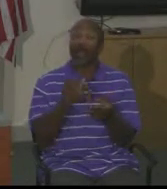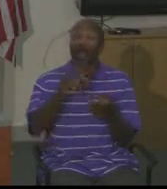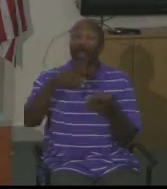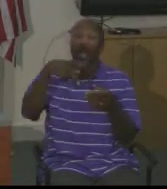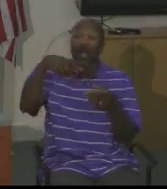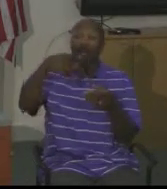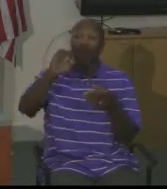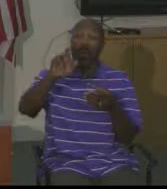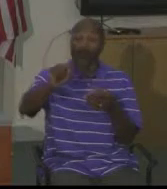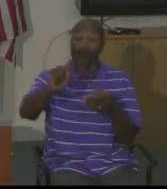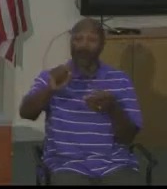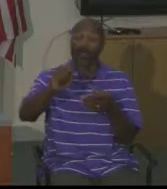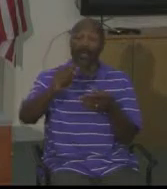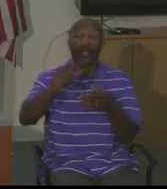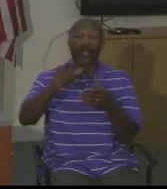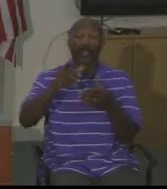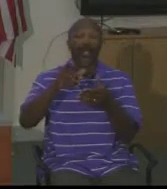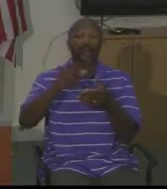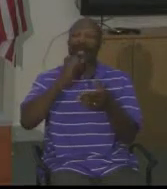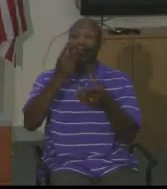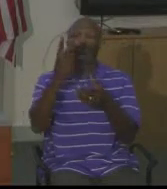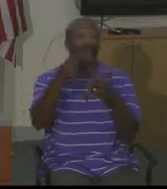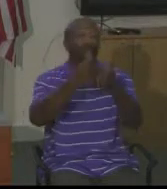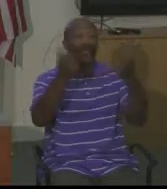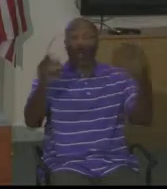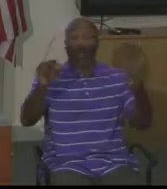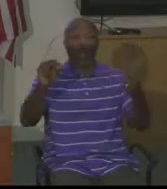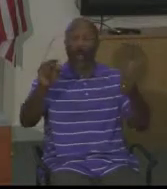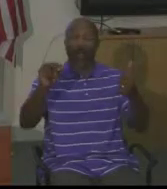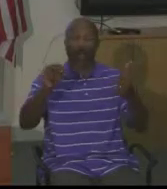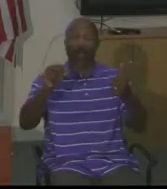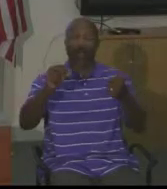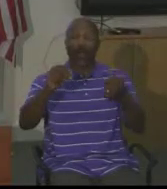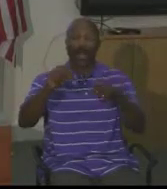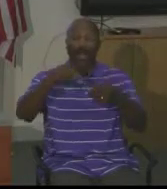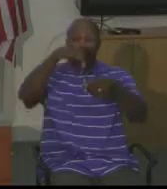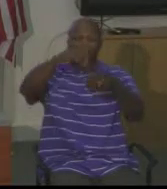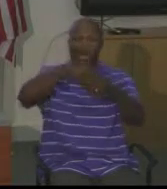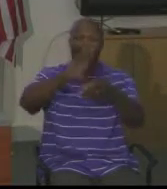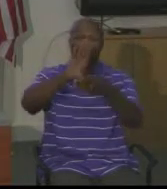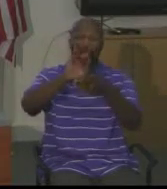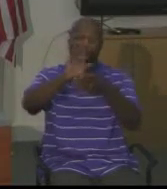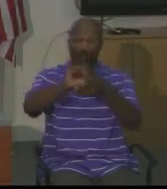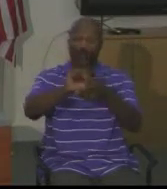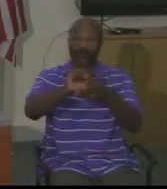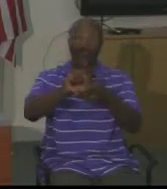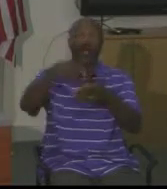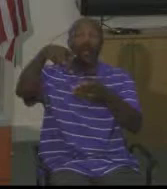POST is part of the BIOS, so don't think of it as two separate things. Within the BIOS is